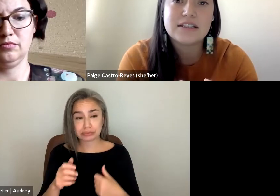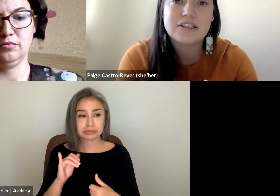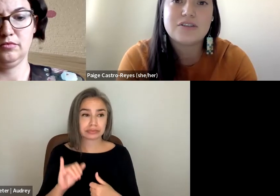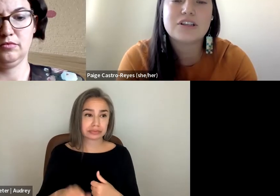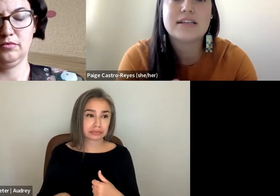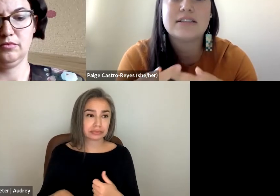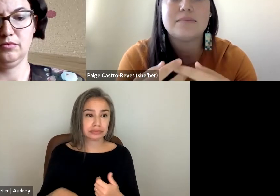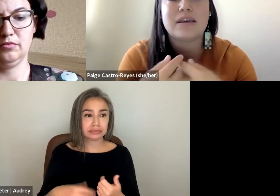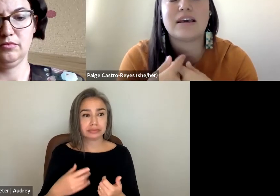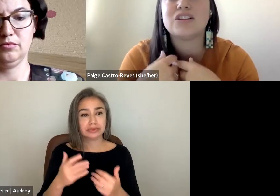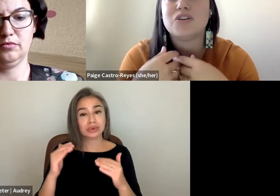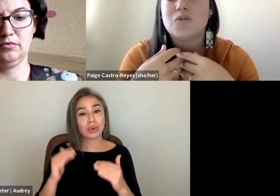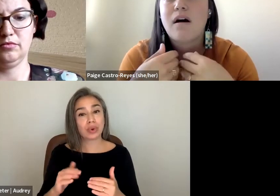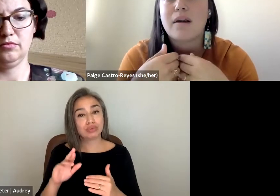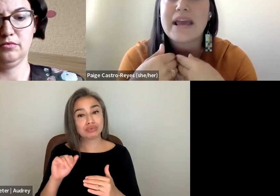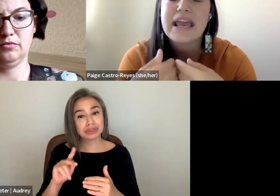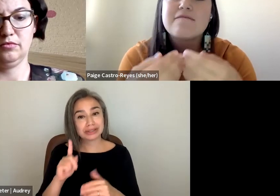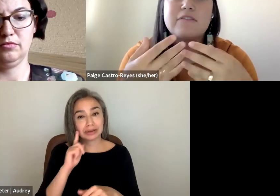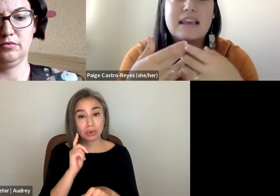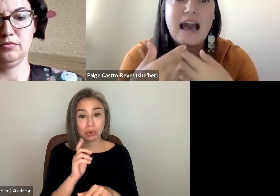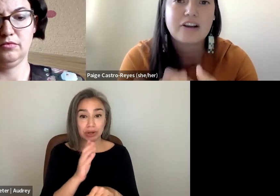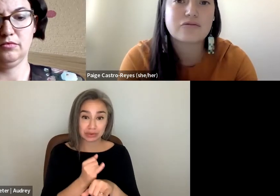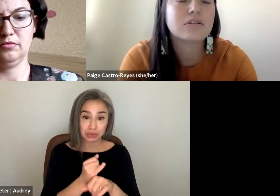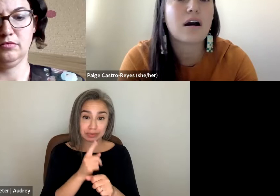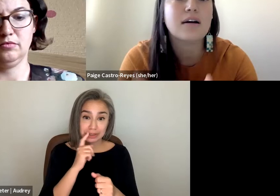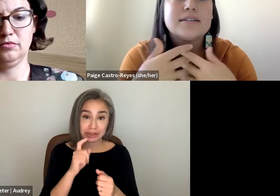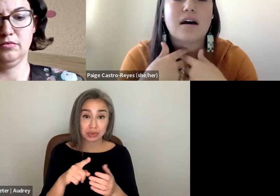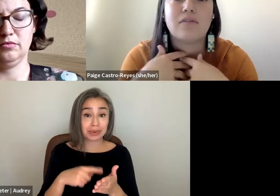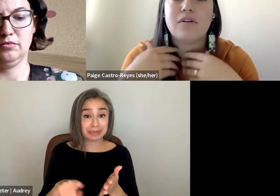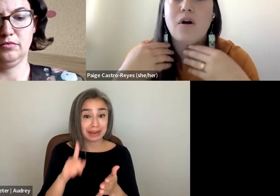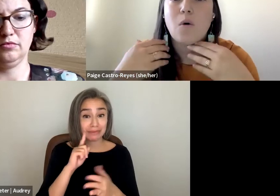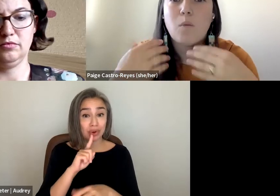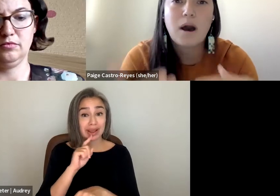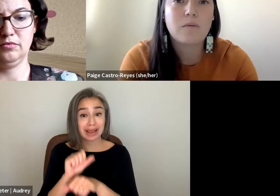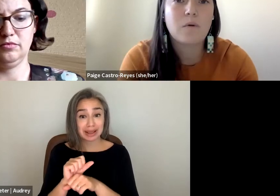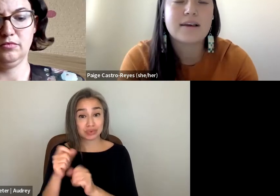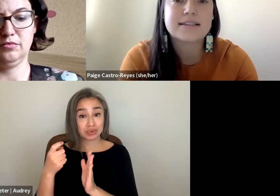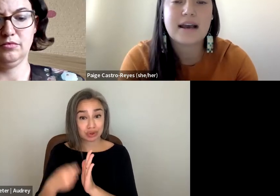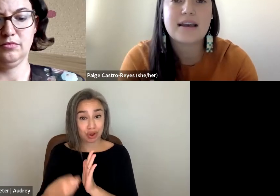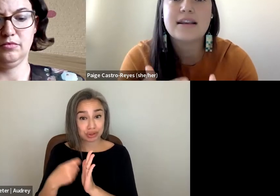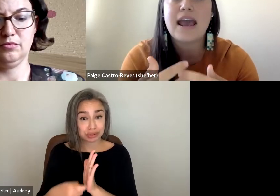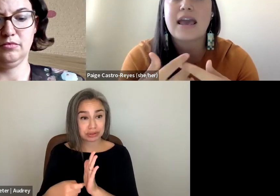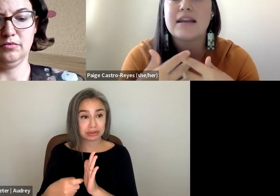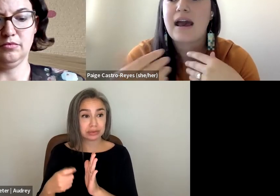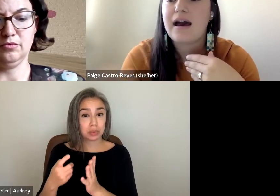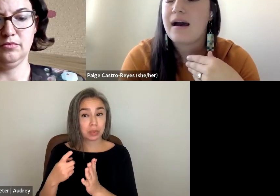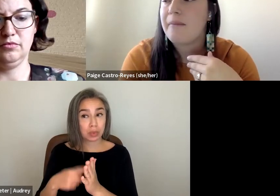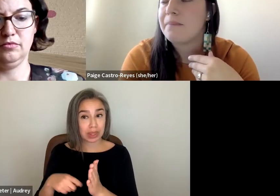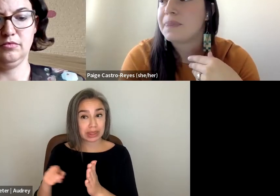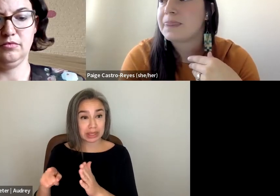for institutions because you are paying for the actual cost of what was done.